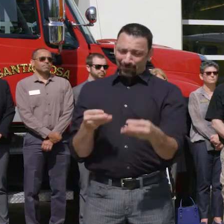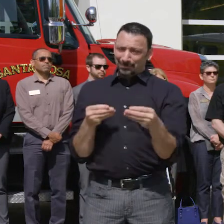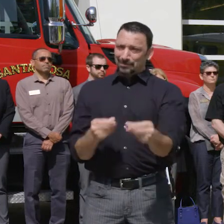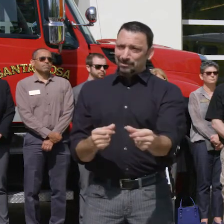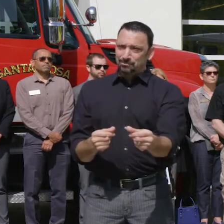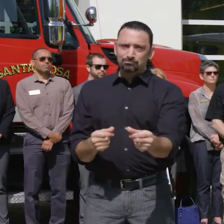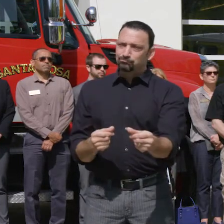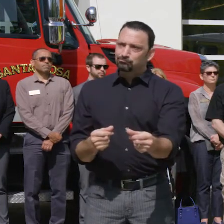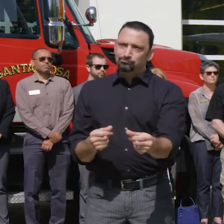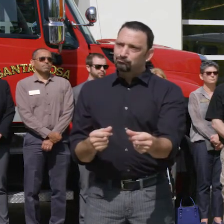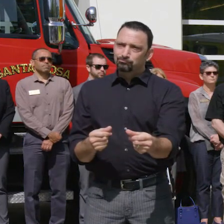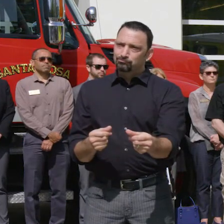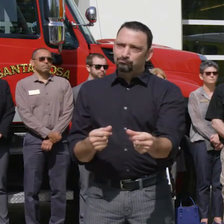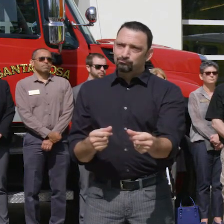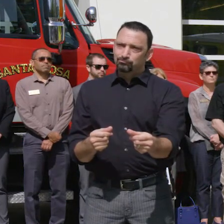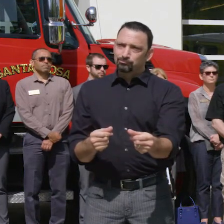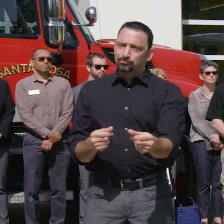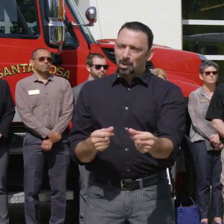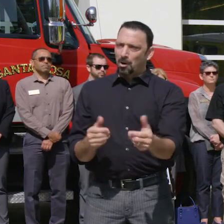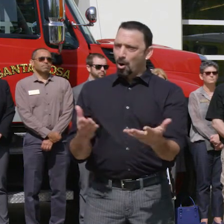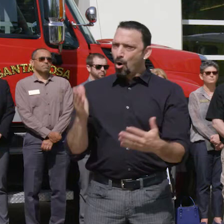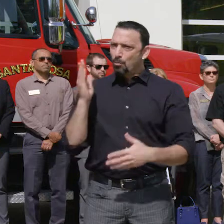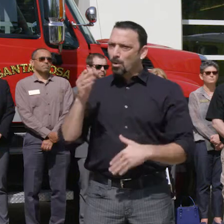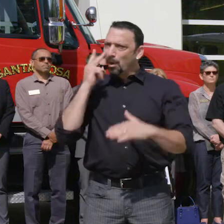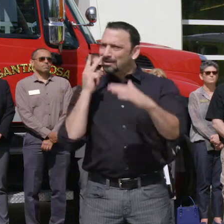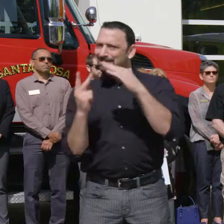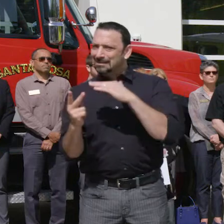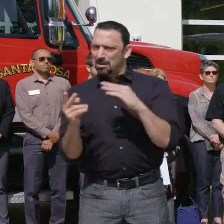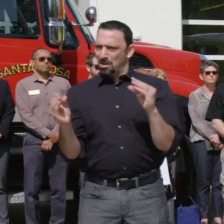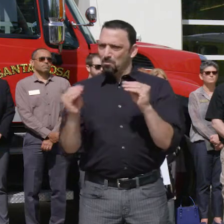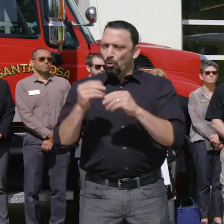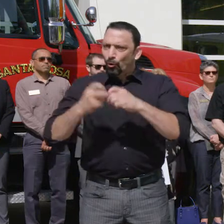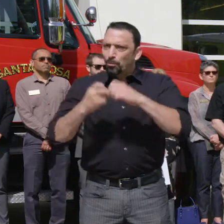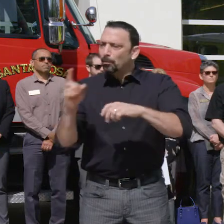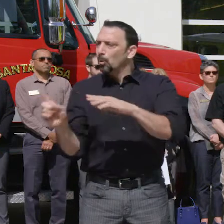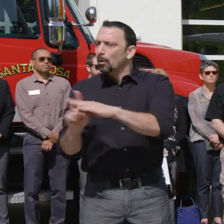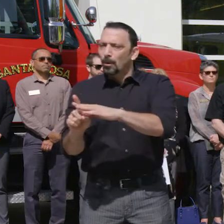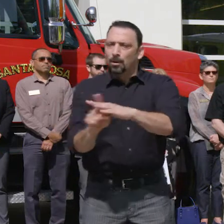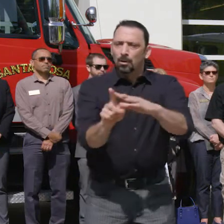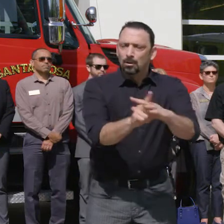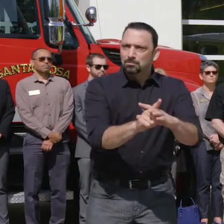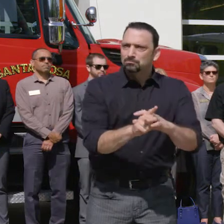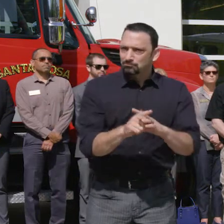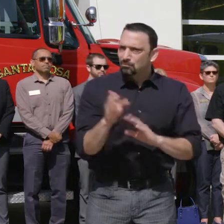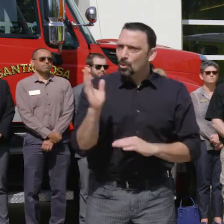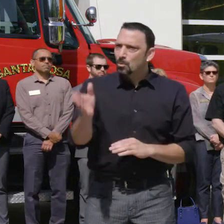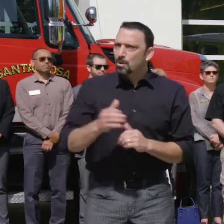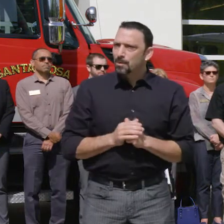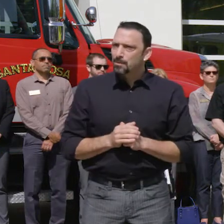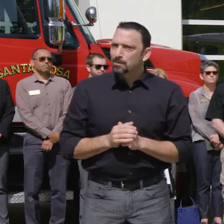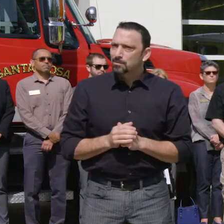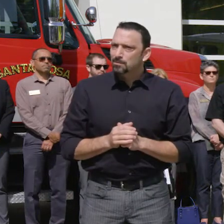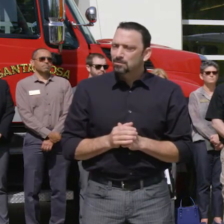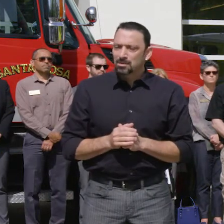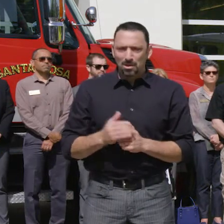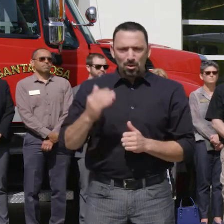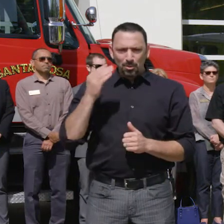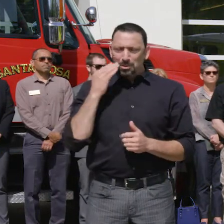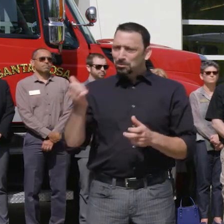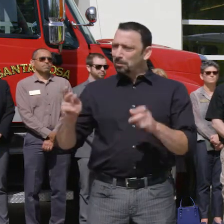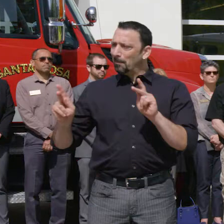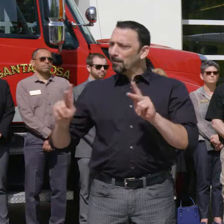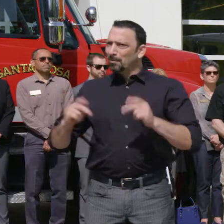without problems. We know that there are issues out there with some